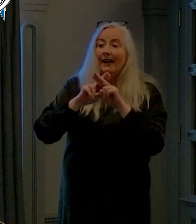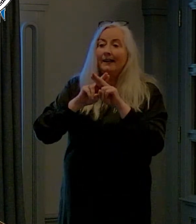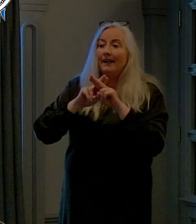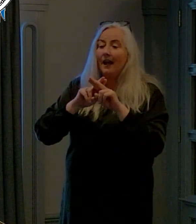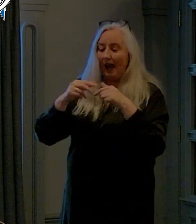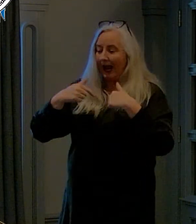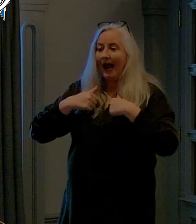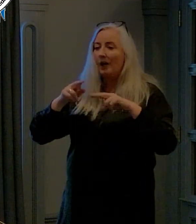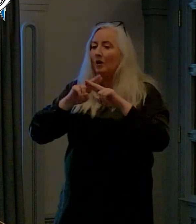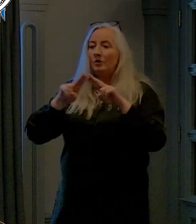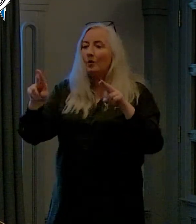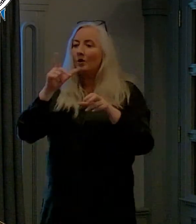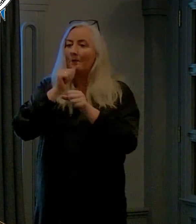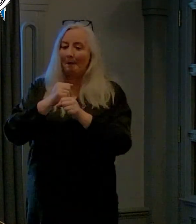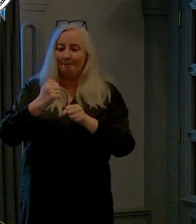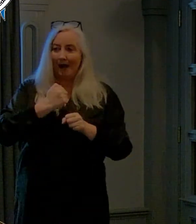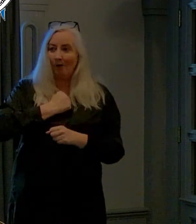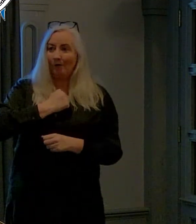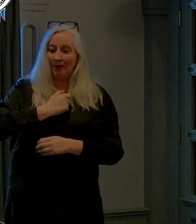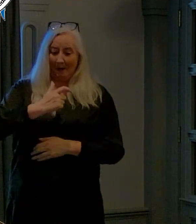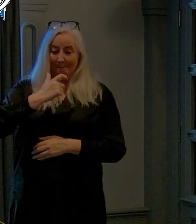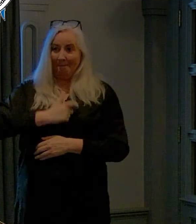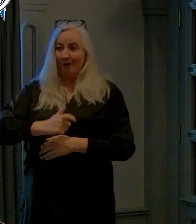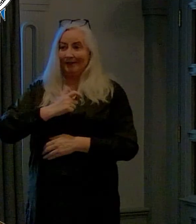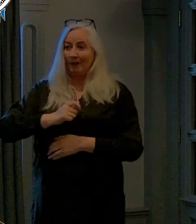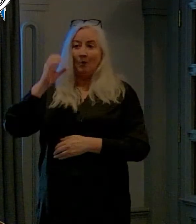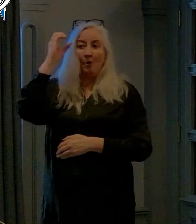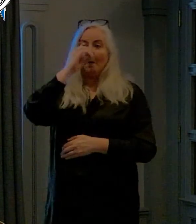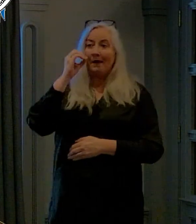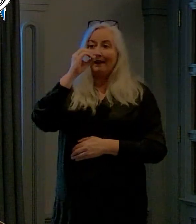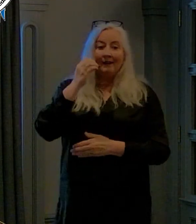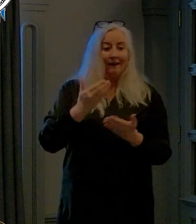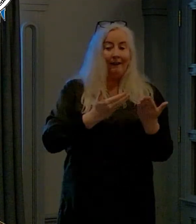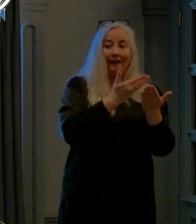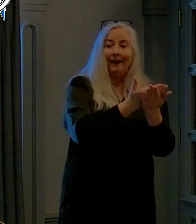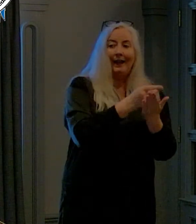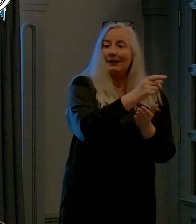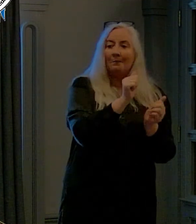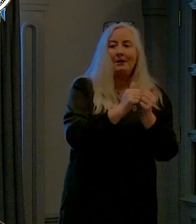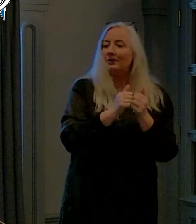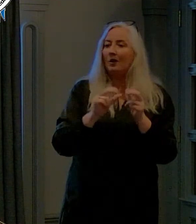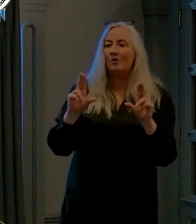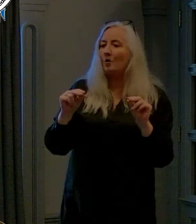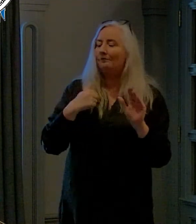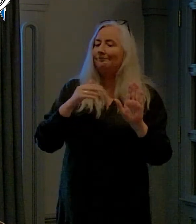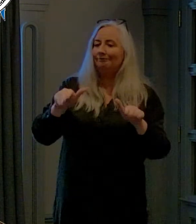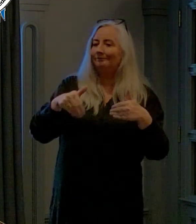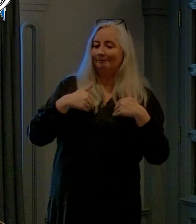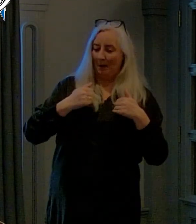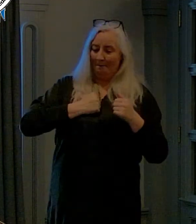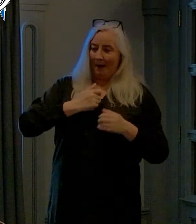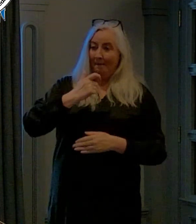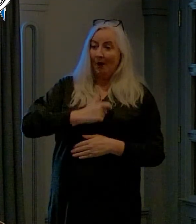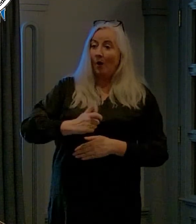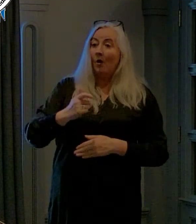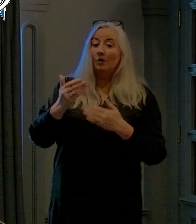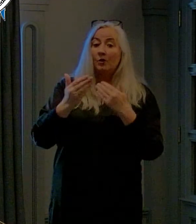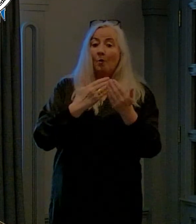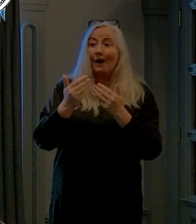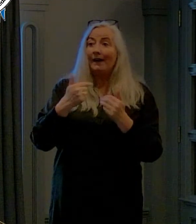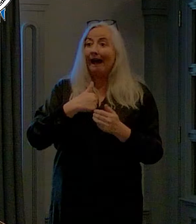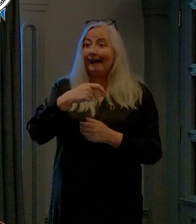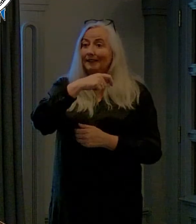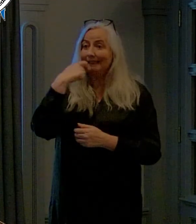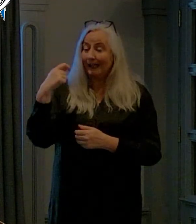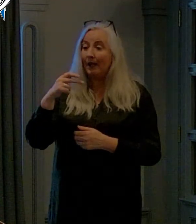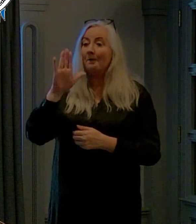own personal decisions and opinions to those meetings. Whatever I bring has to have come from